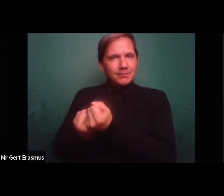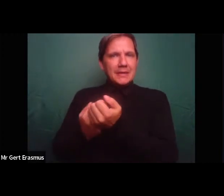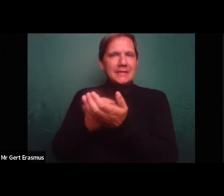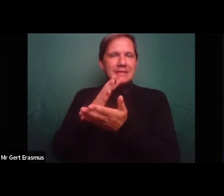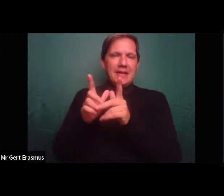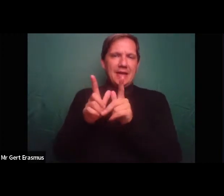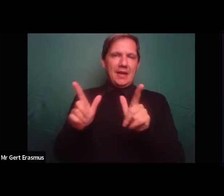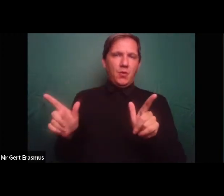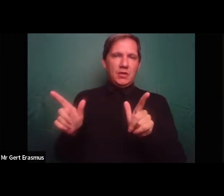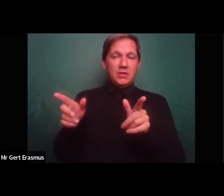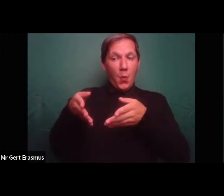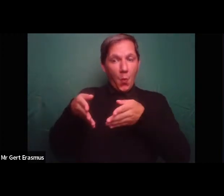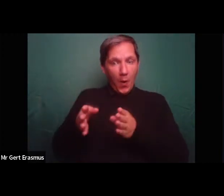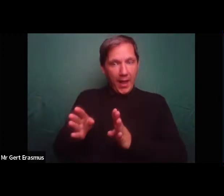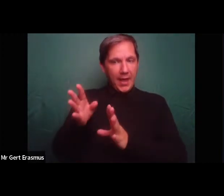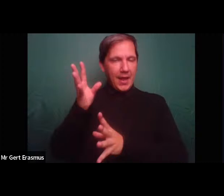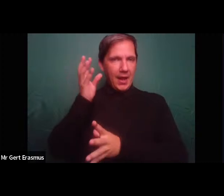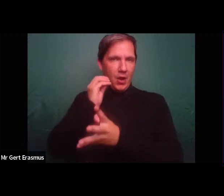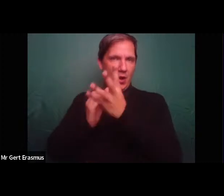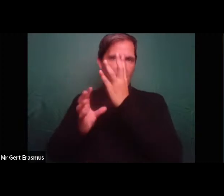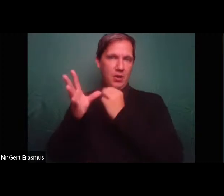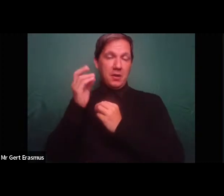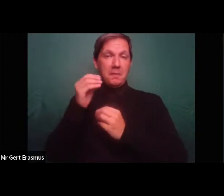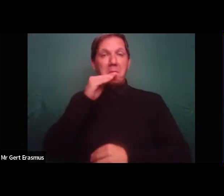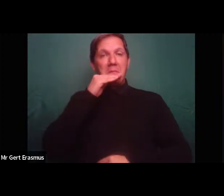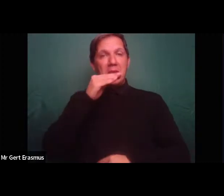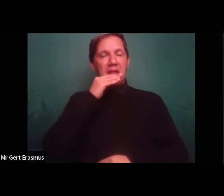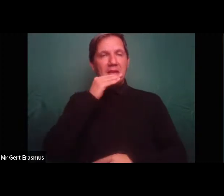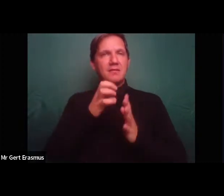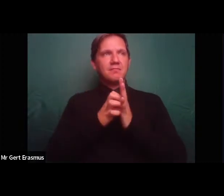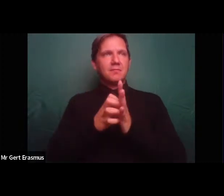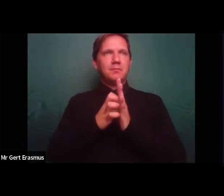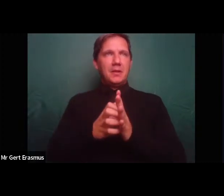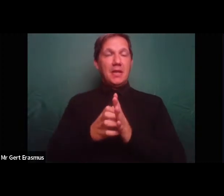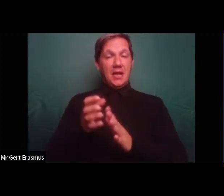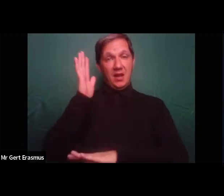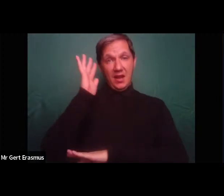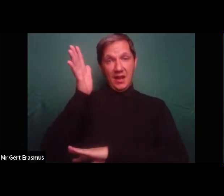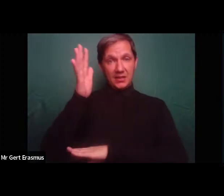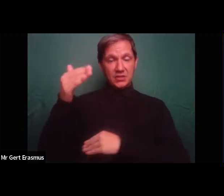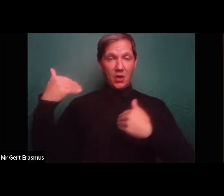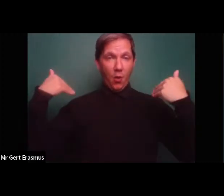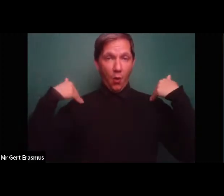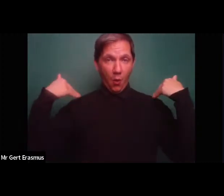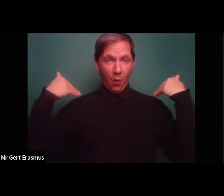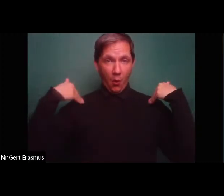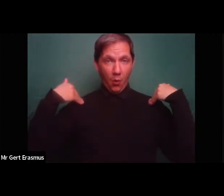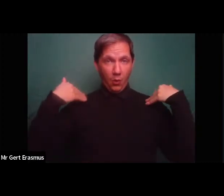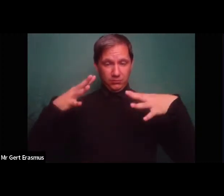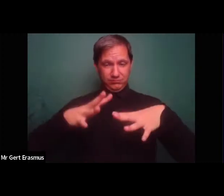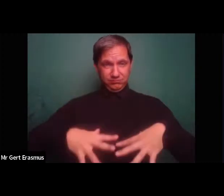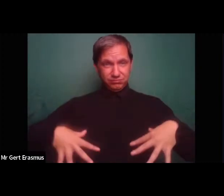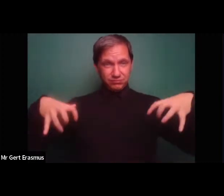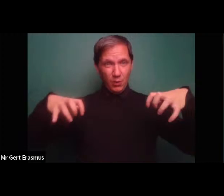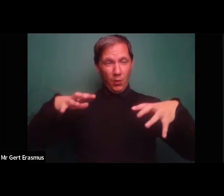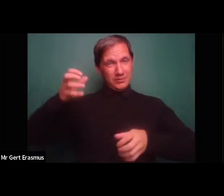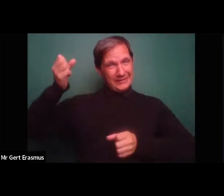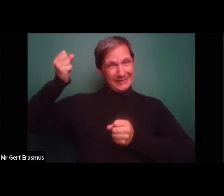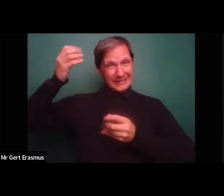not necessarily in the lecture hall for all the students, but providing access to all the